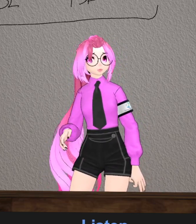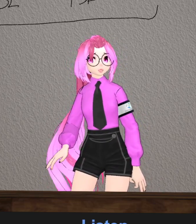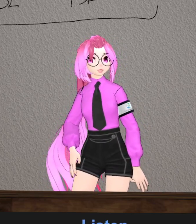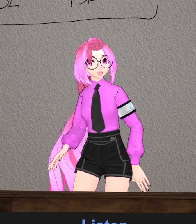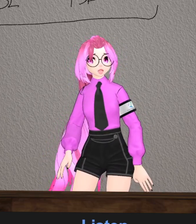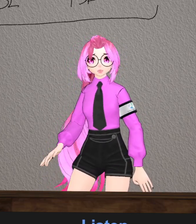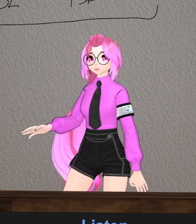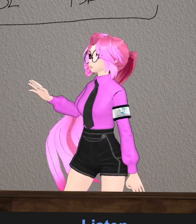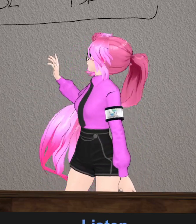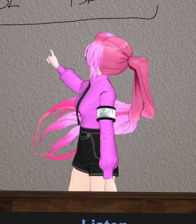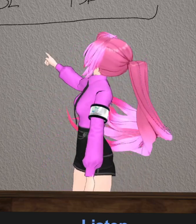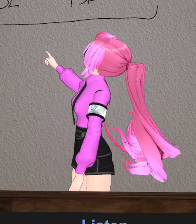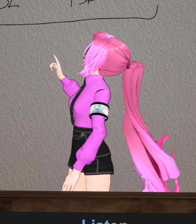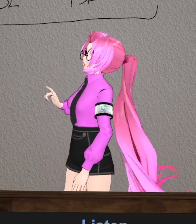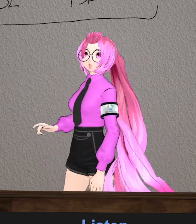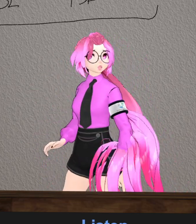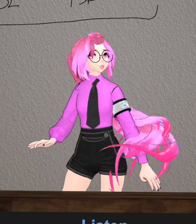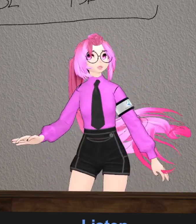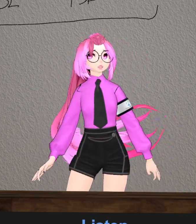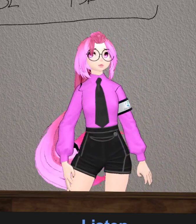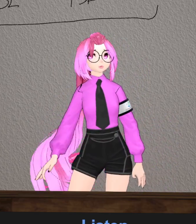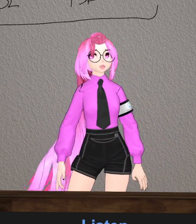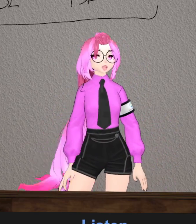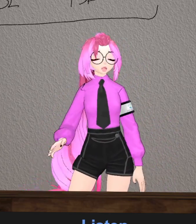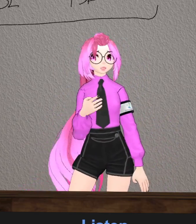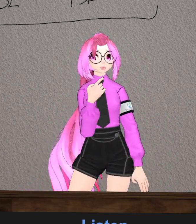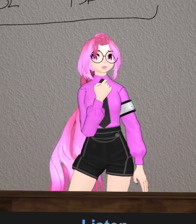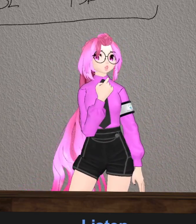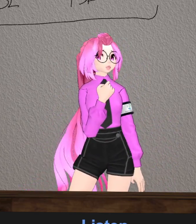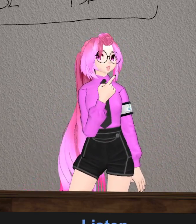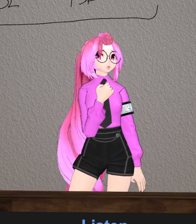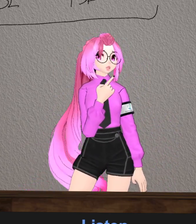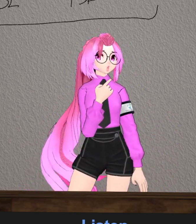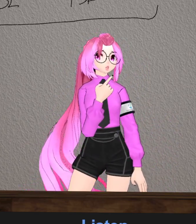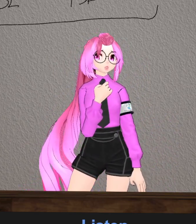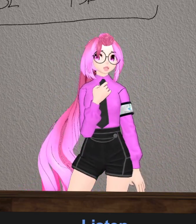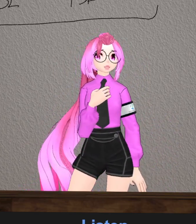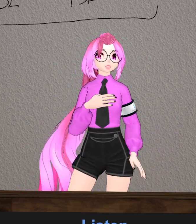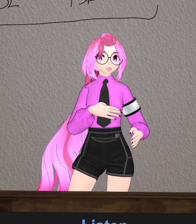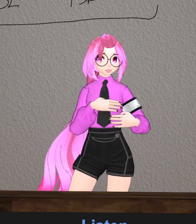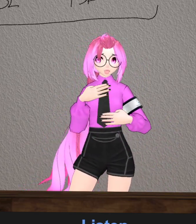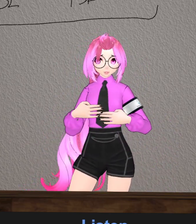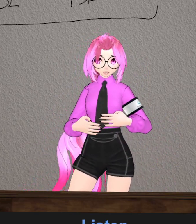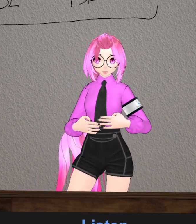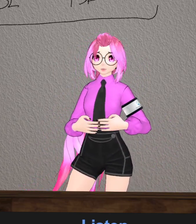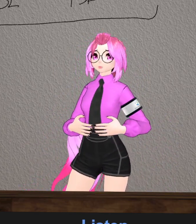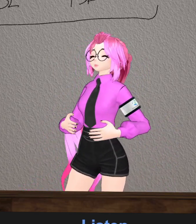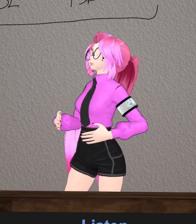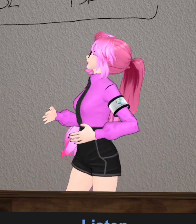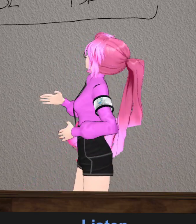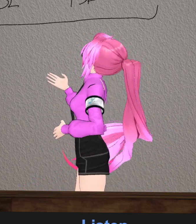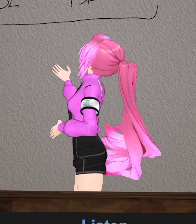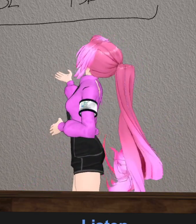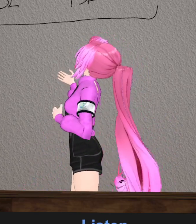red dog. And ASL, you would say dog red. You would put the adjective after. Other